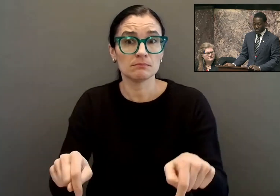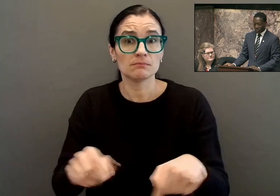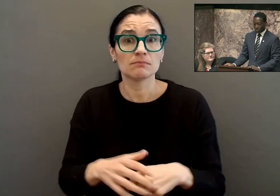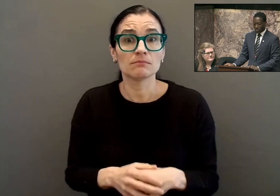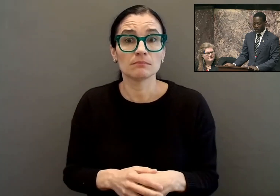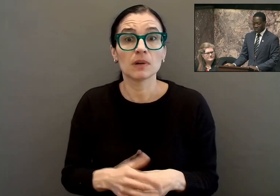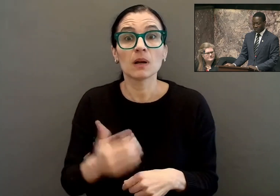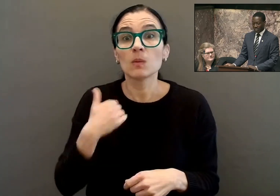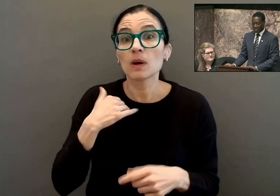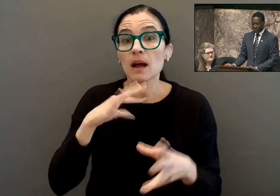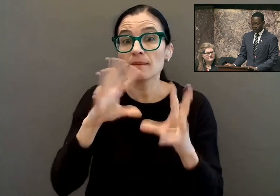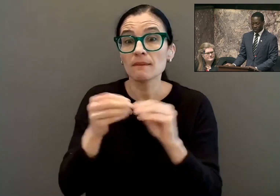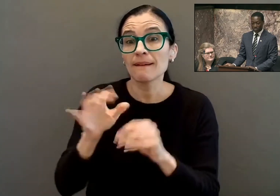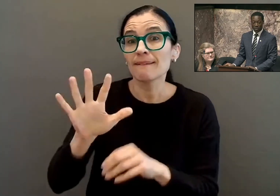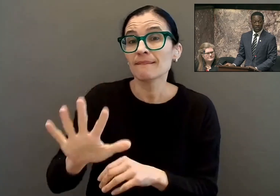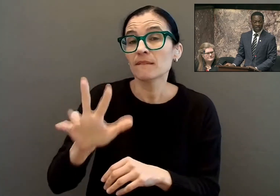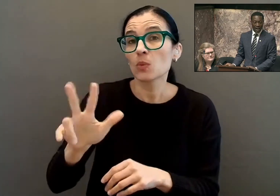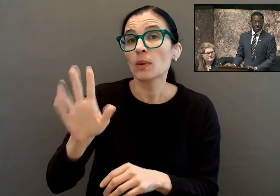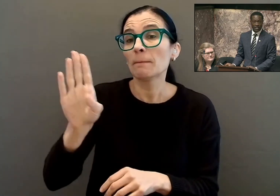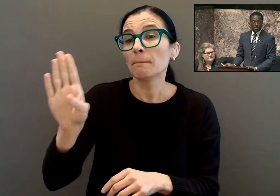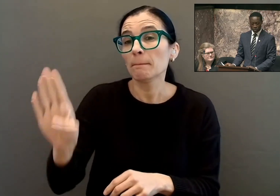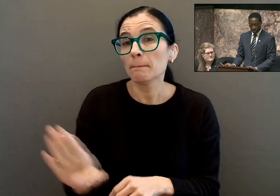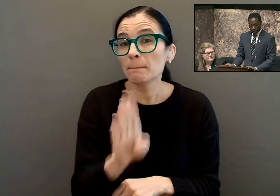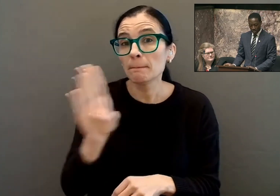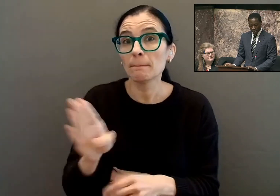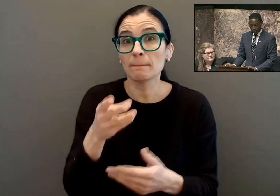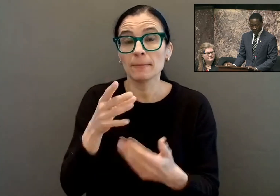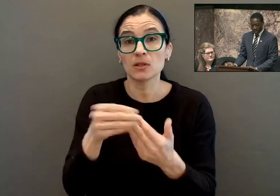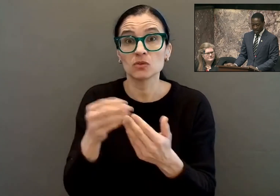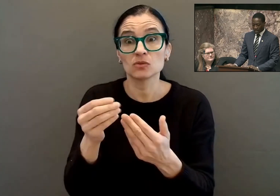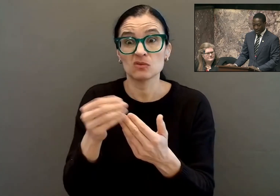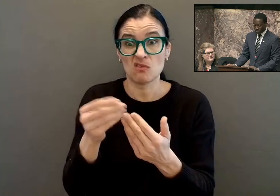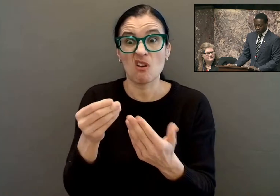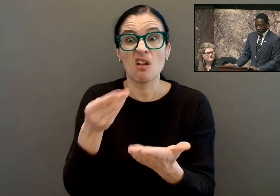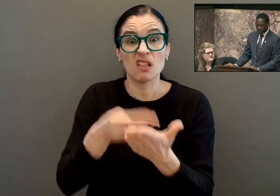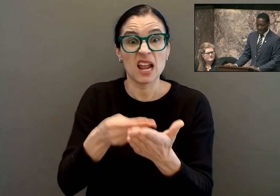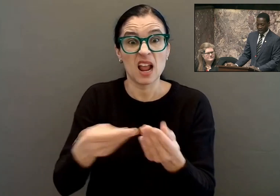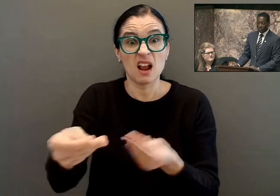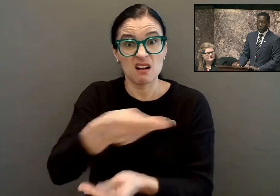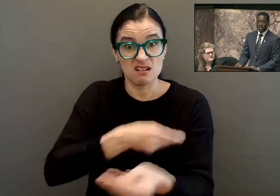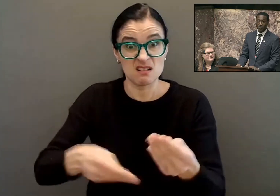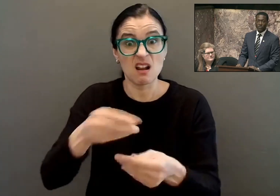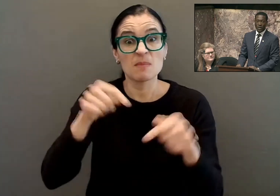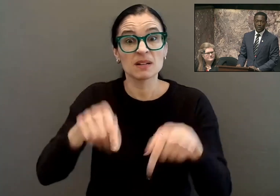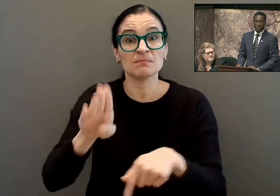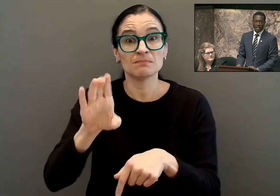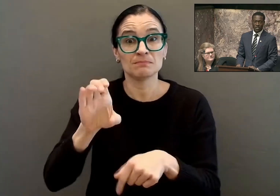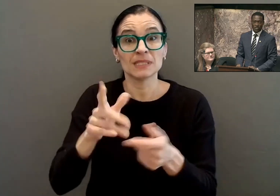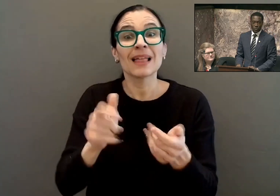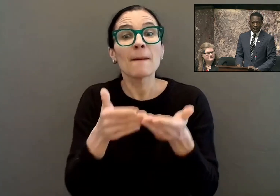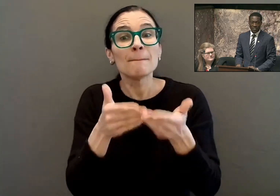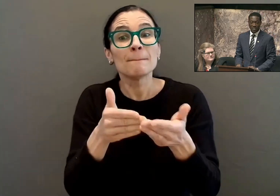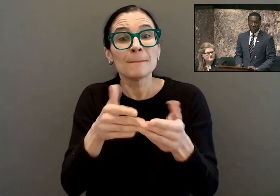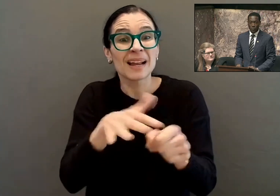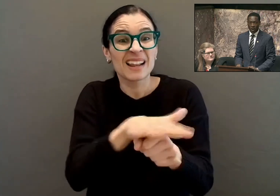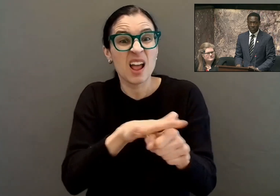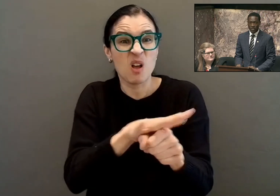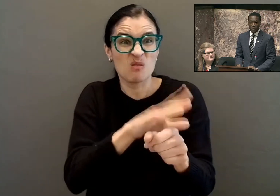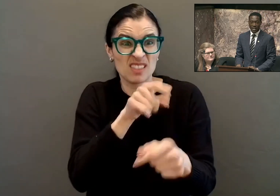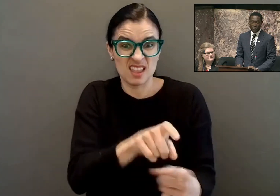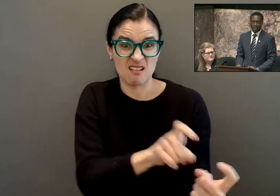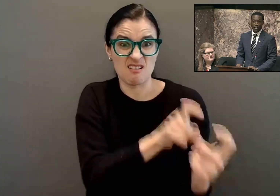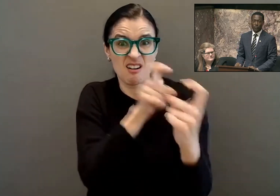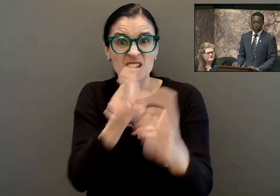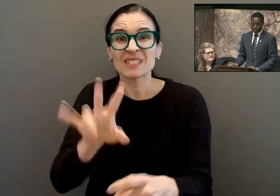marine sector contributes nearly $7 billion annually to our economy. Last week, on behalf of the Minister of Transportation and Transit and as